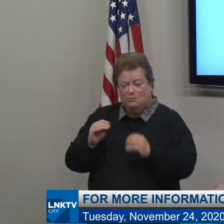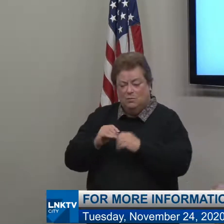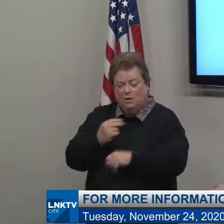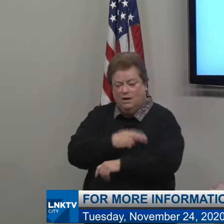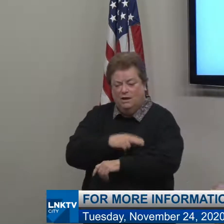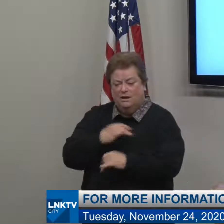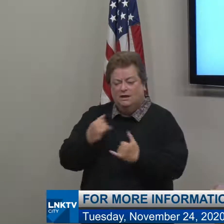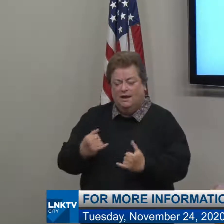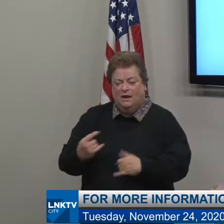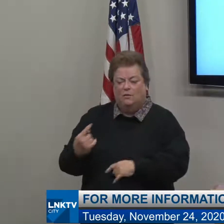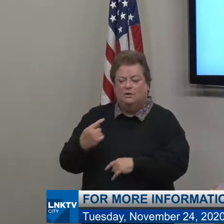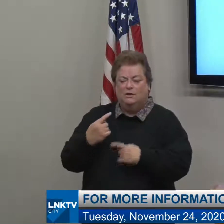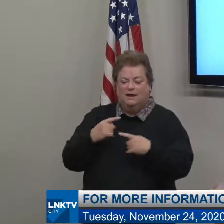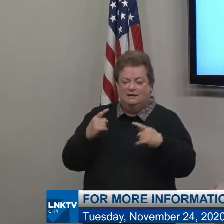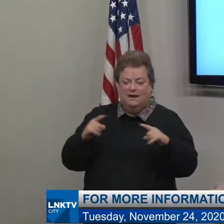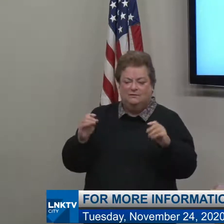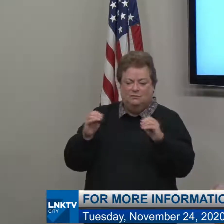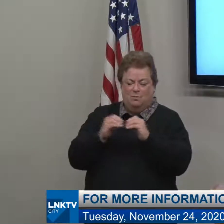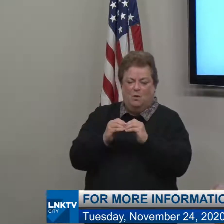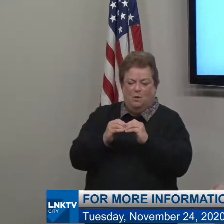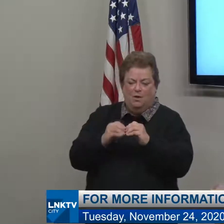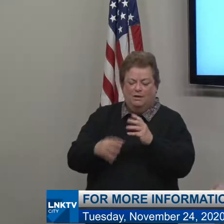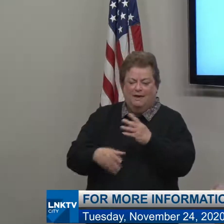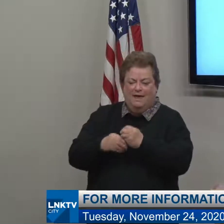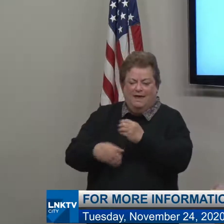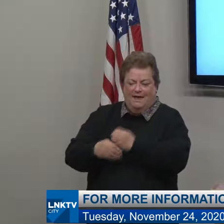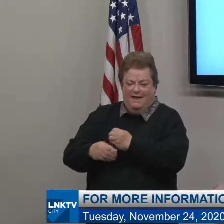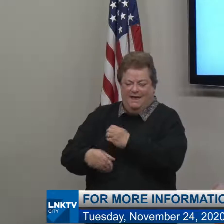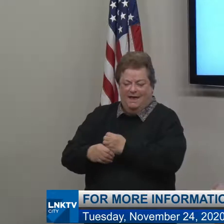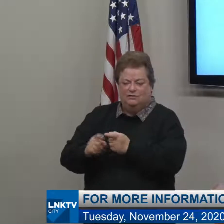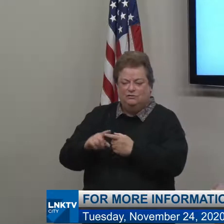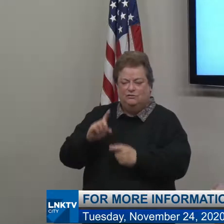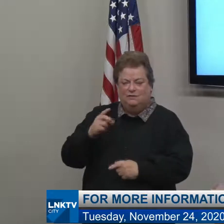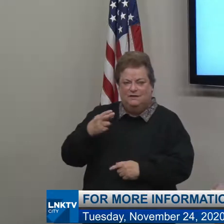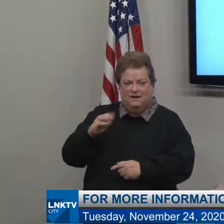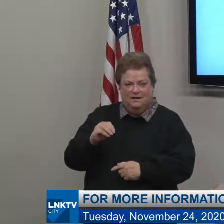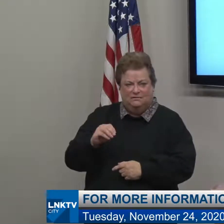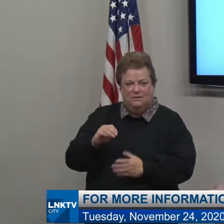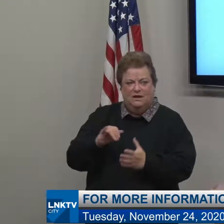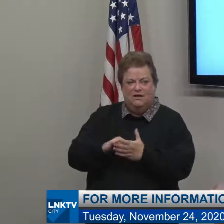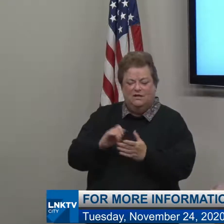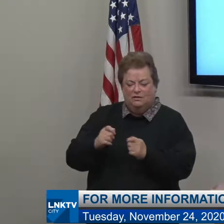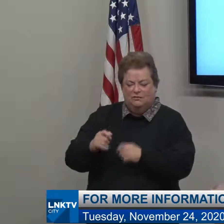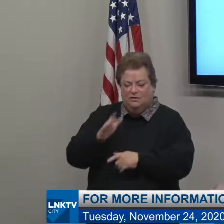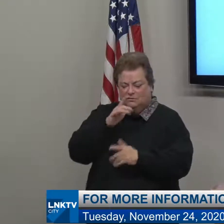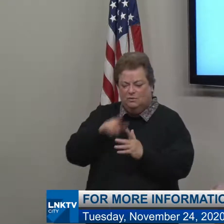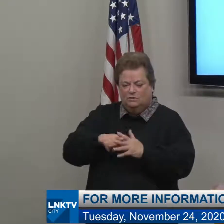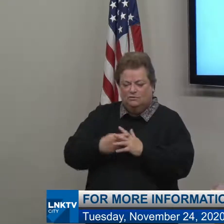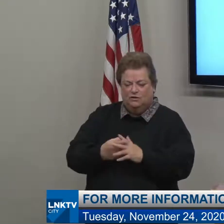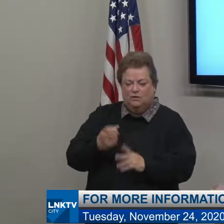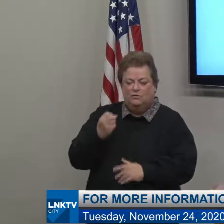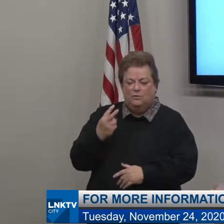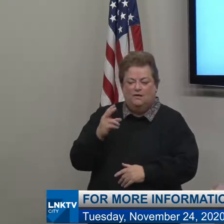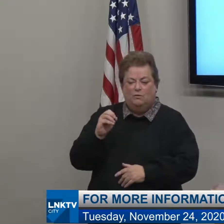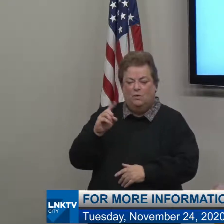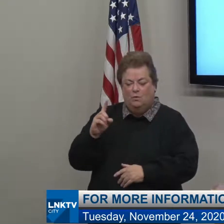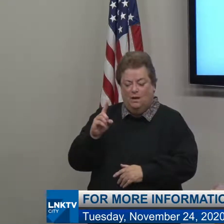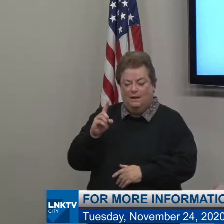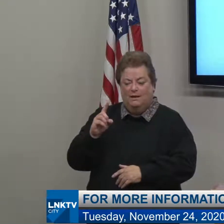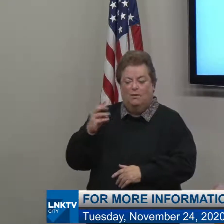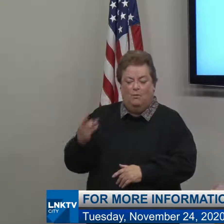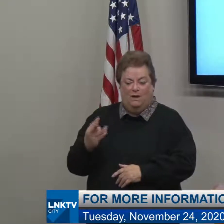we are announcing today more changes to our local directed health measure, changes that go into effect at 12:01 a.m. Wednesday,